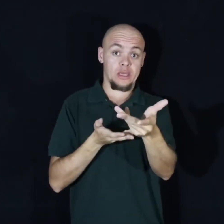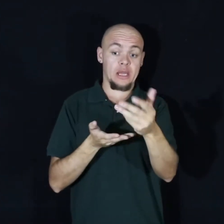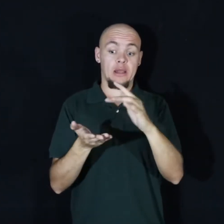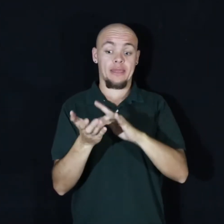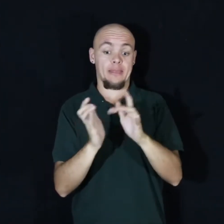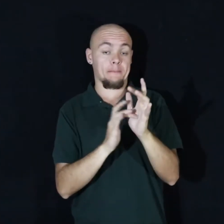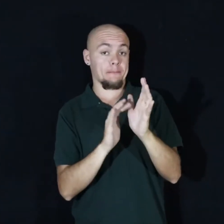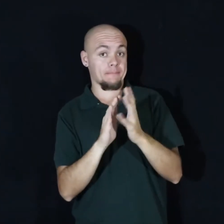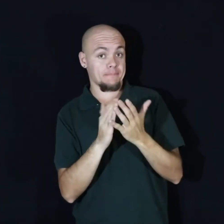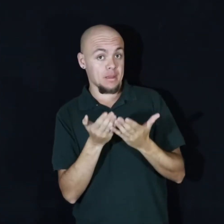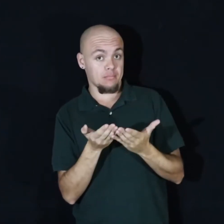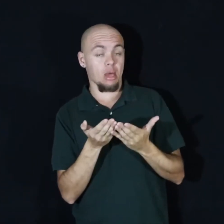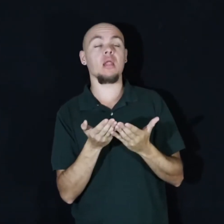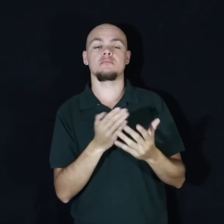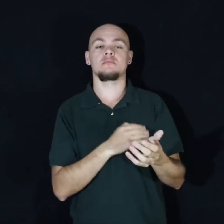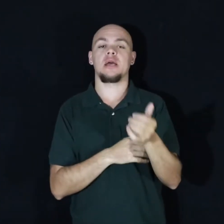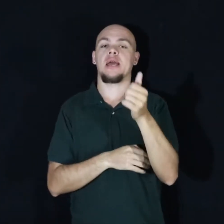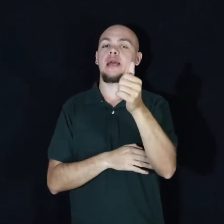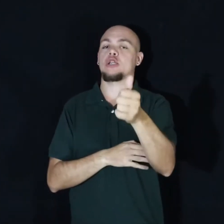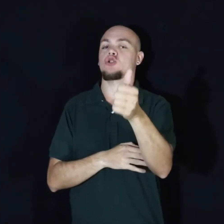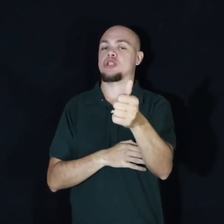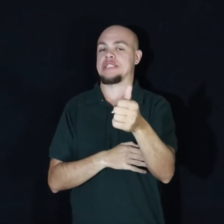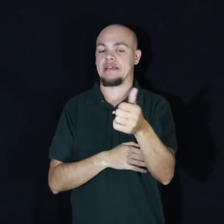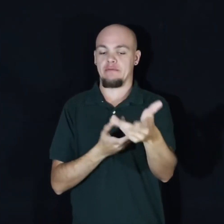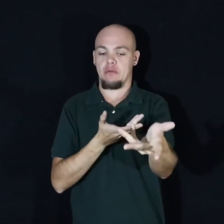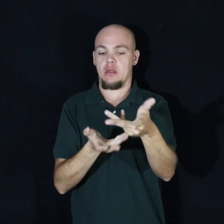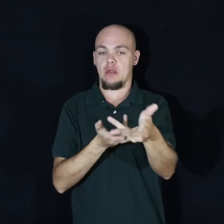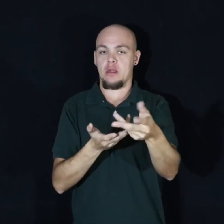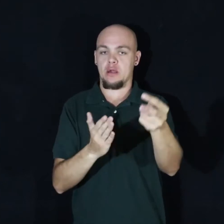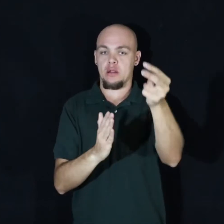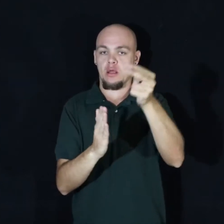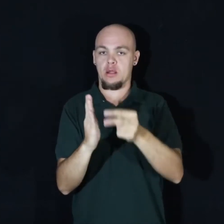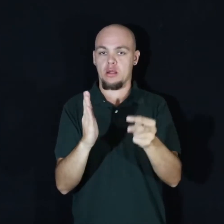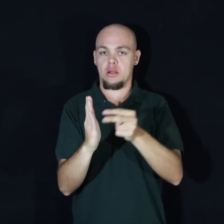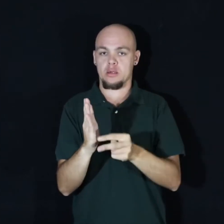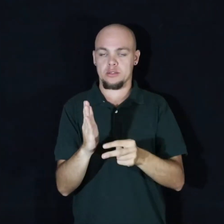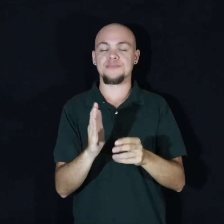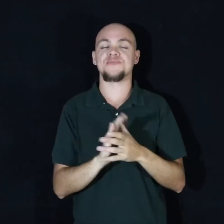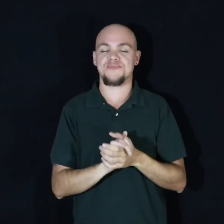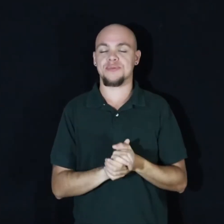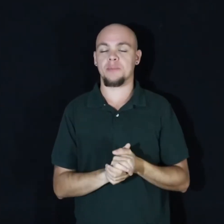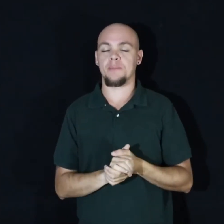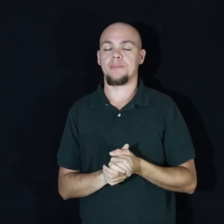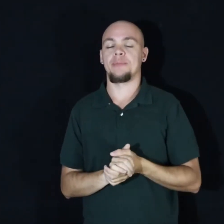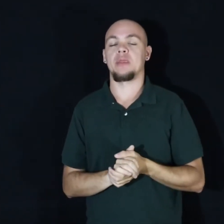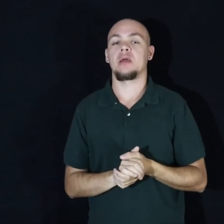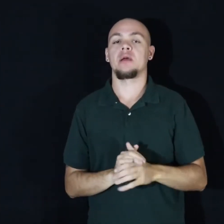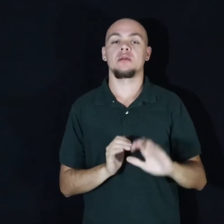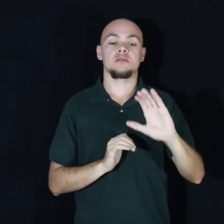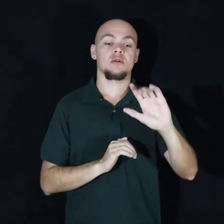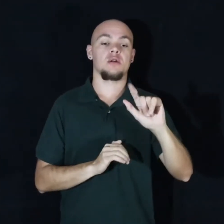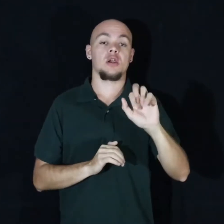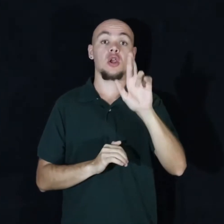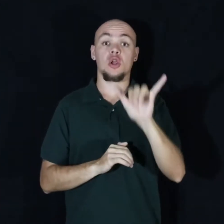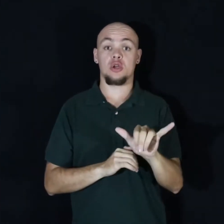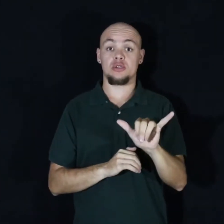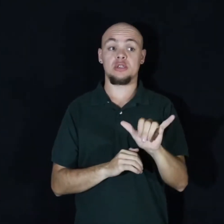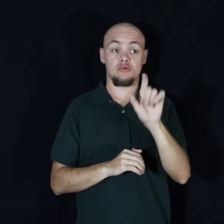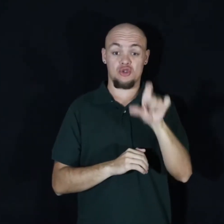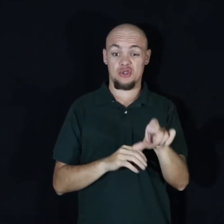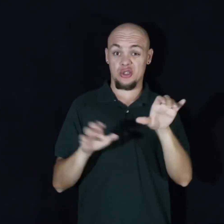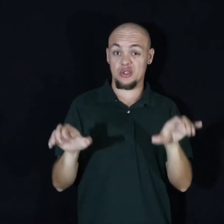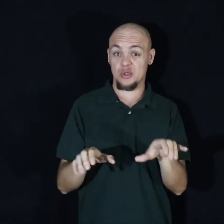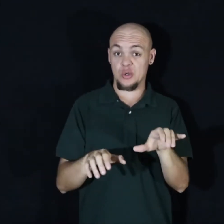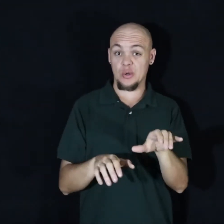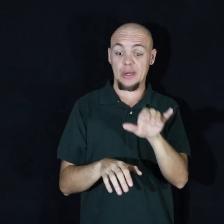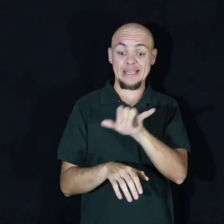with you, and I hope that you engage both the Bible and yourself as you look at this issue. So,